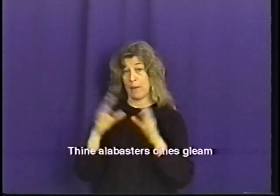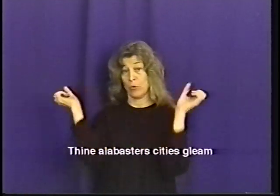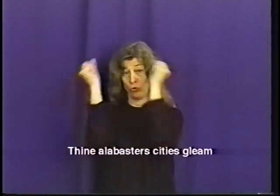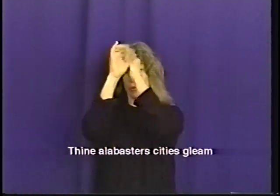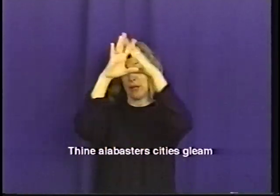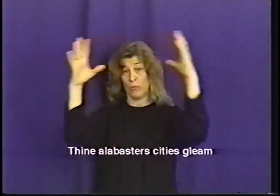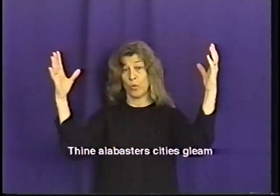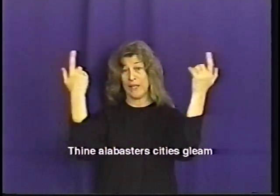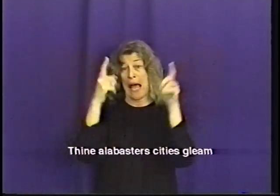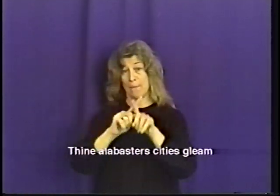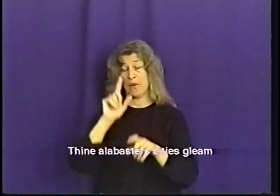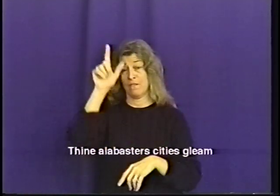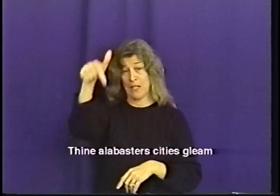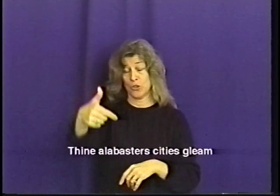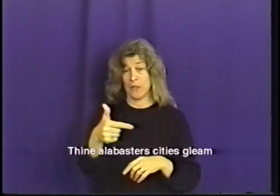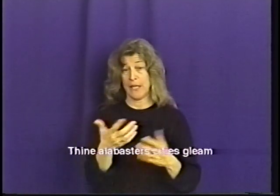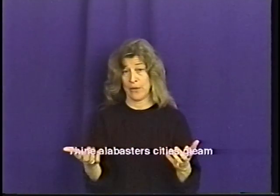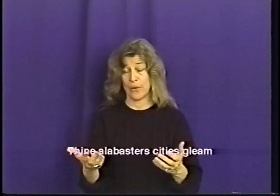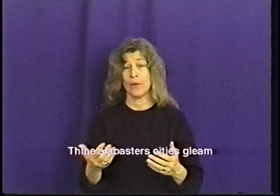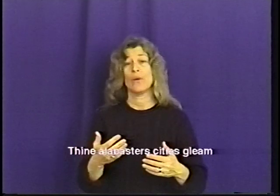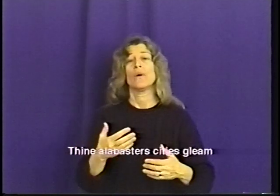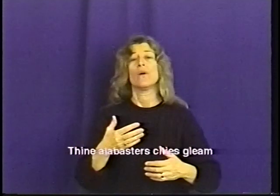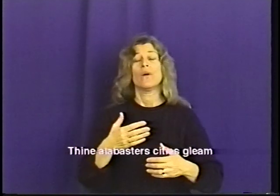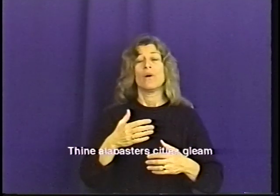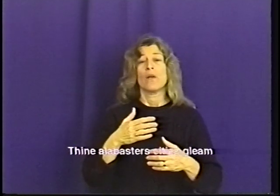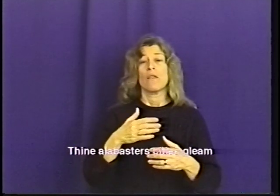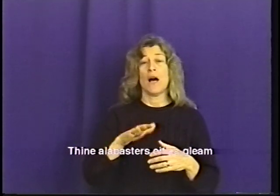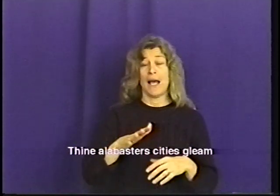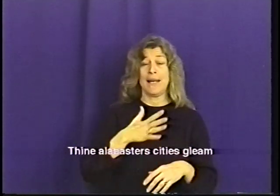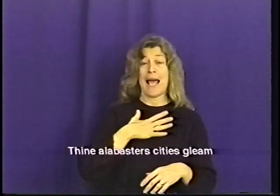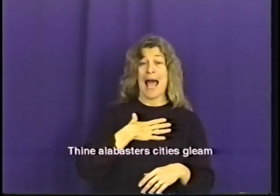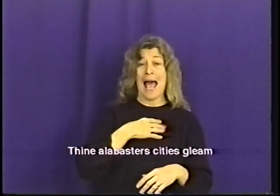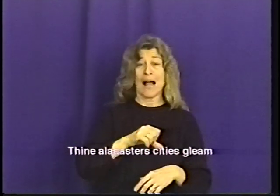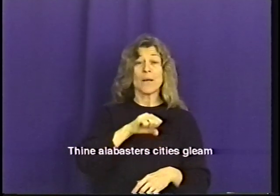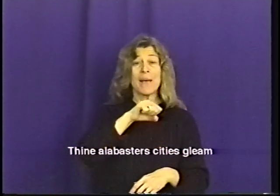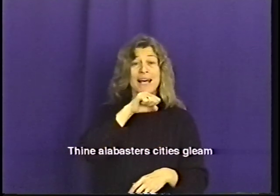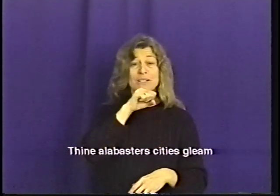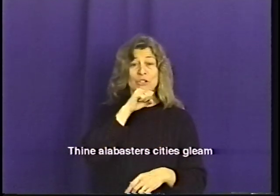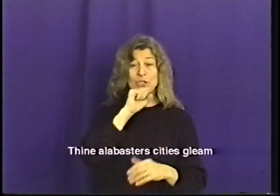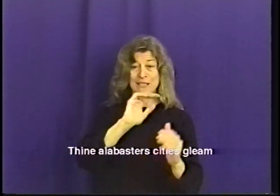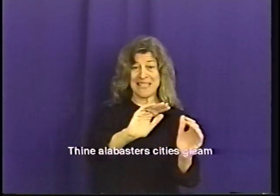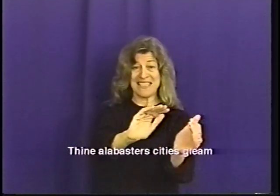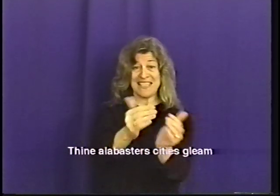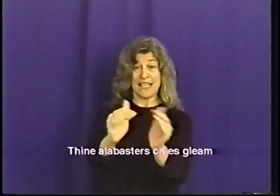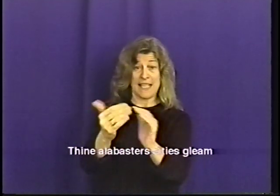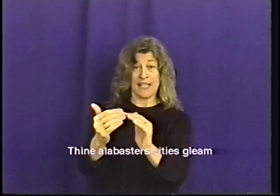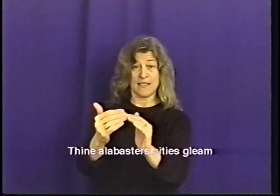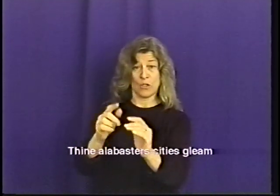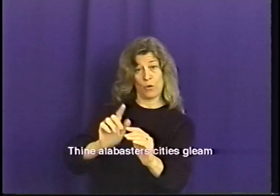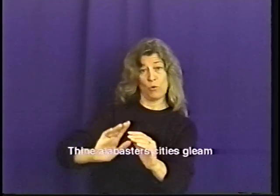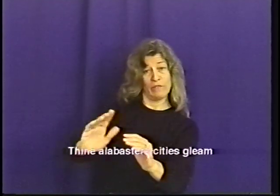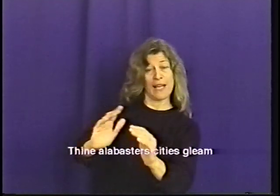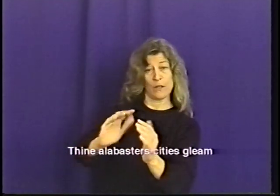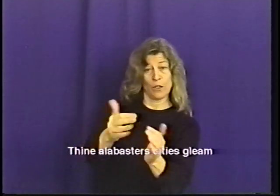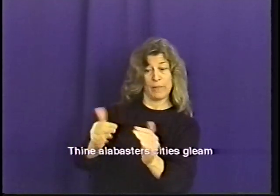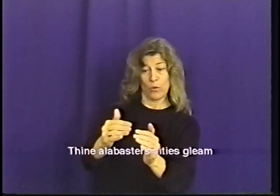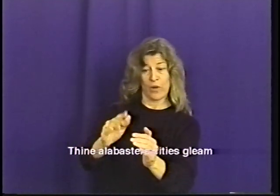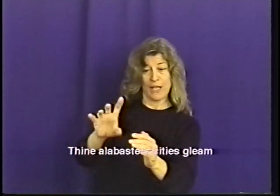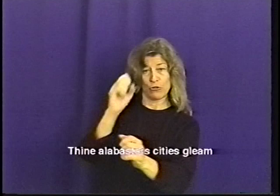people dreamed would happen eventually here. Thine alabaster's cities, so move it out a little bit where that